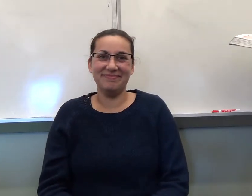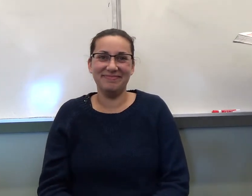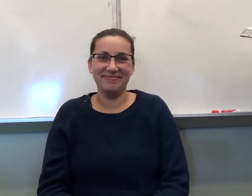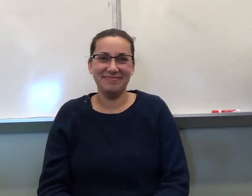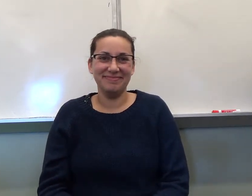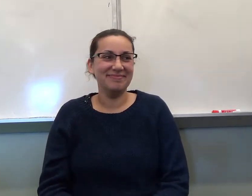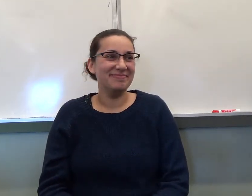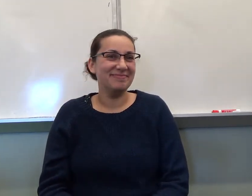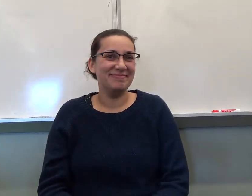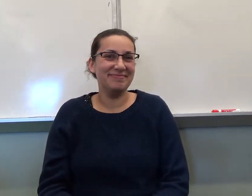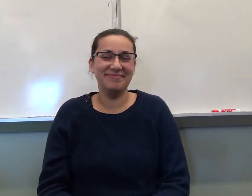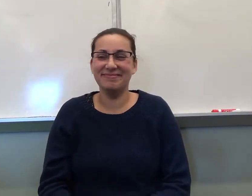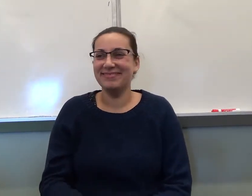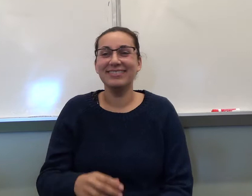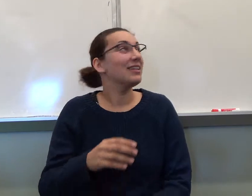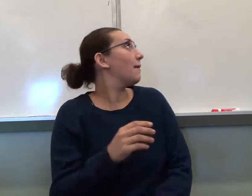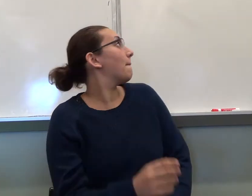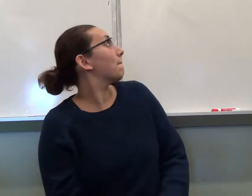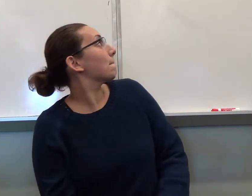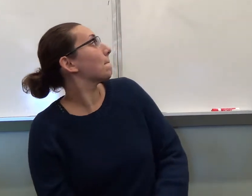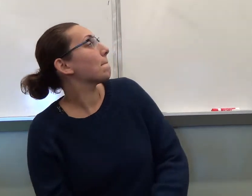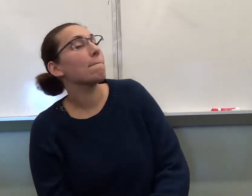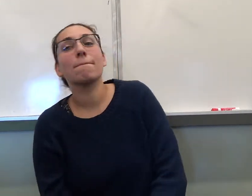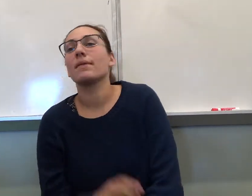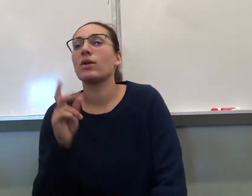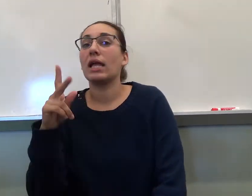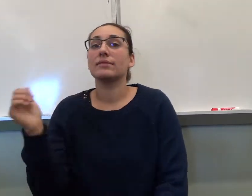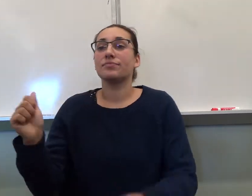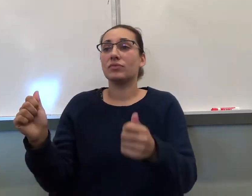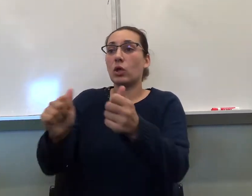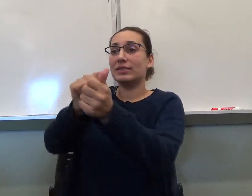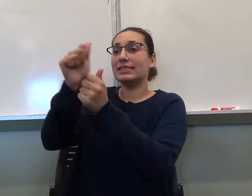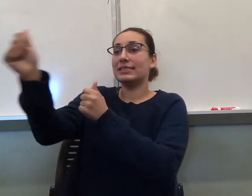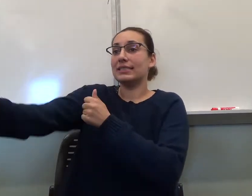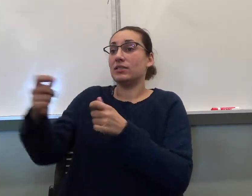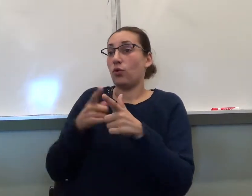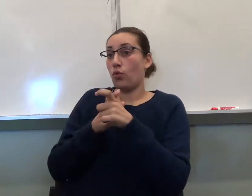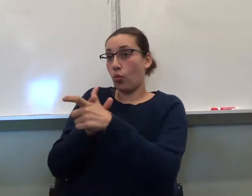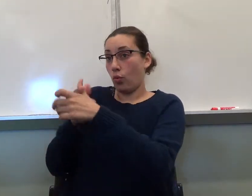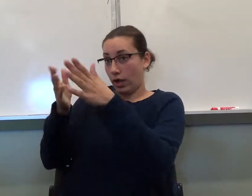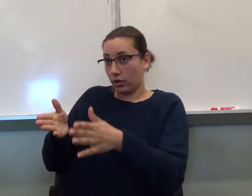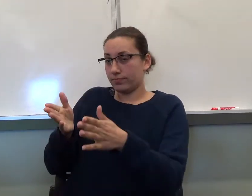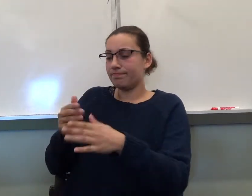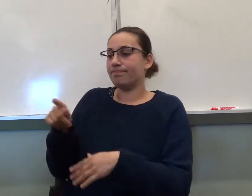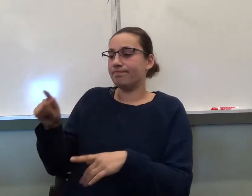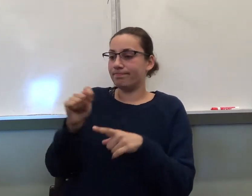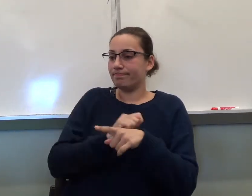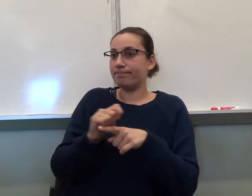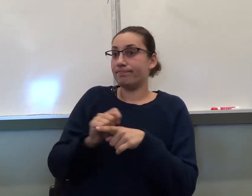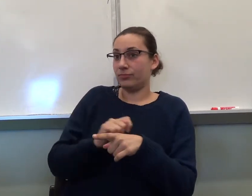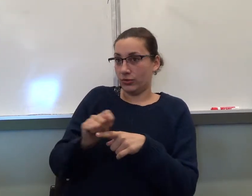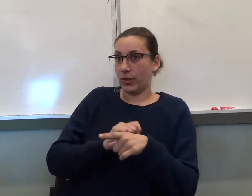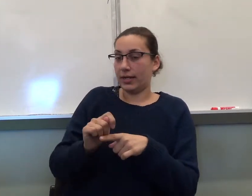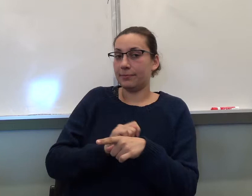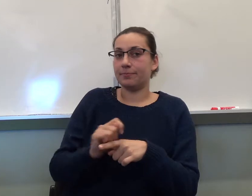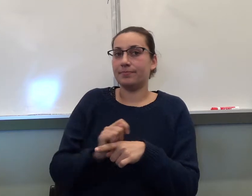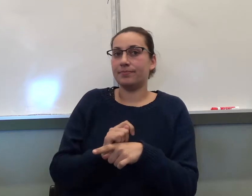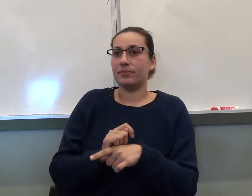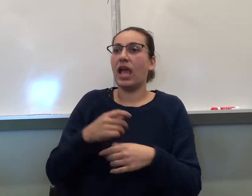Okay, Gill is a distance runner. The durations of the training runs for 1 week are given in the table. Find the total time